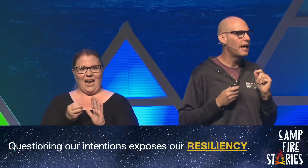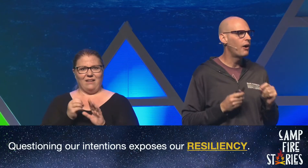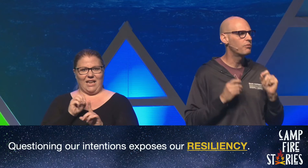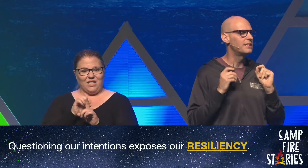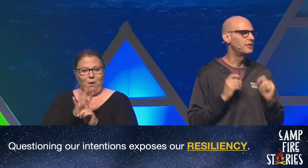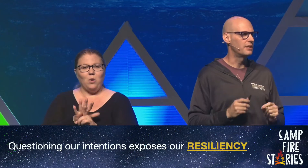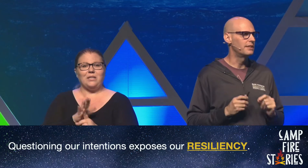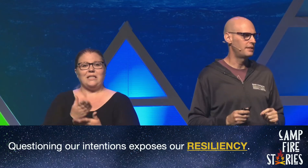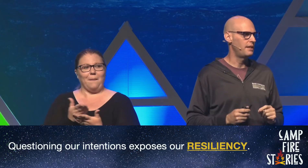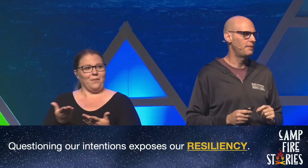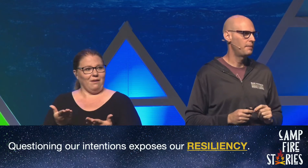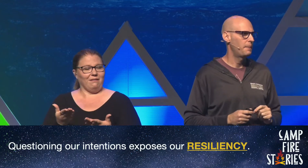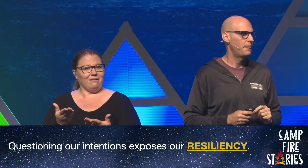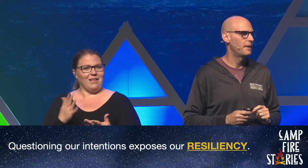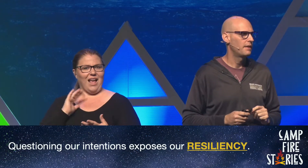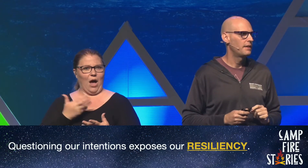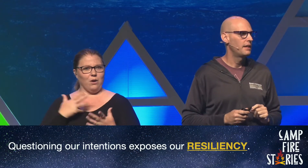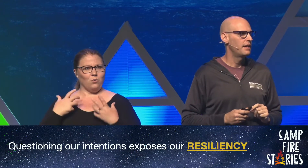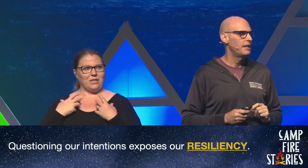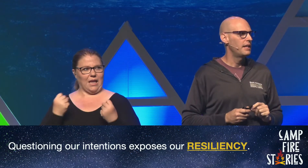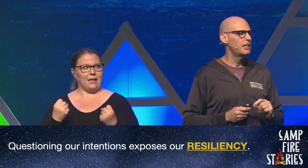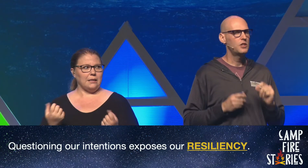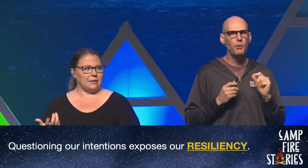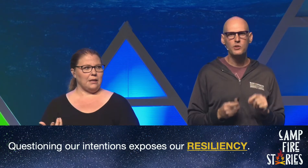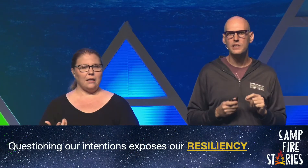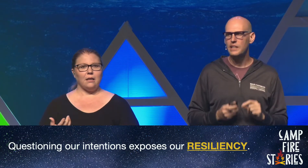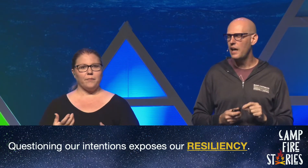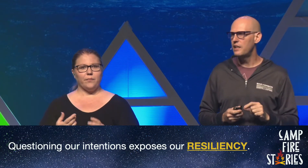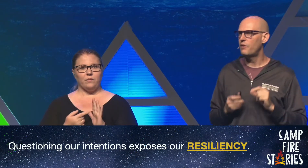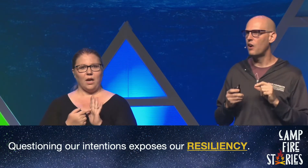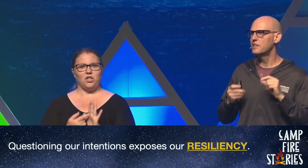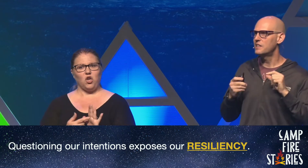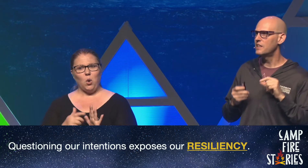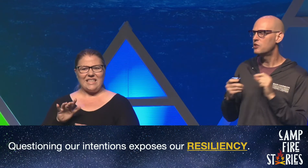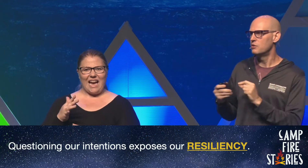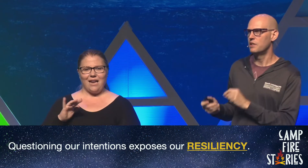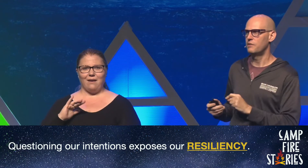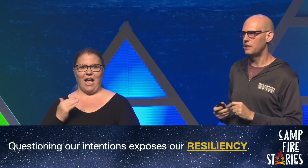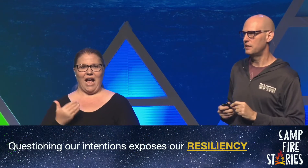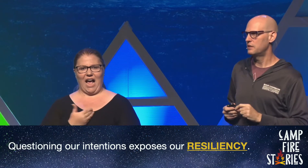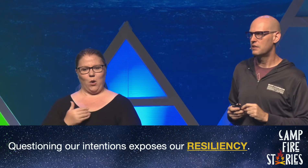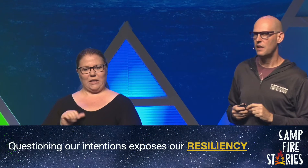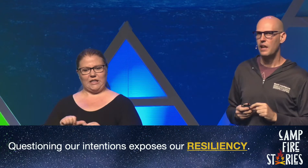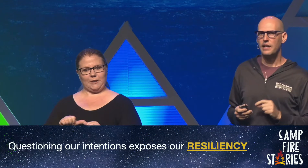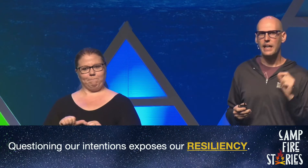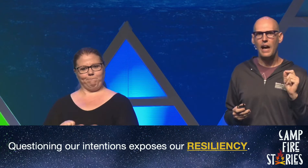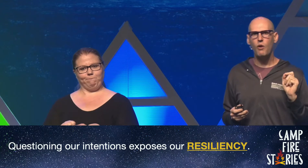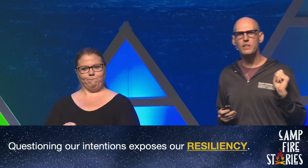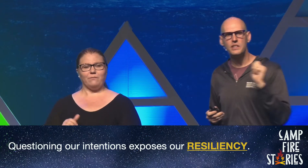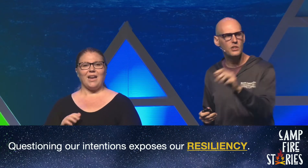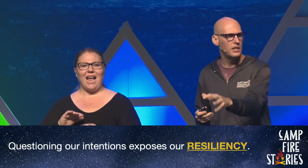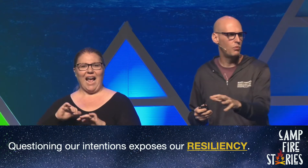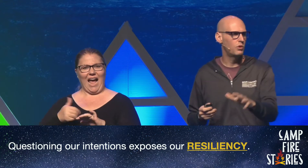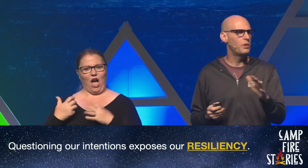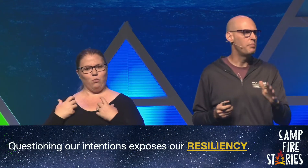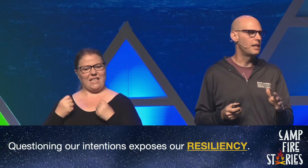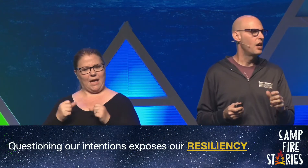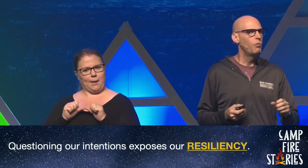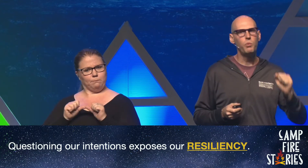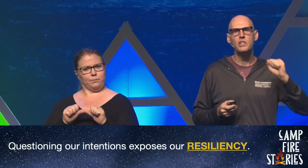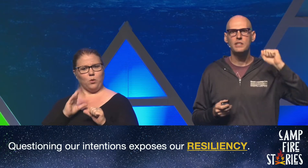exposes our resiliency. It exposes kind of our stick-to-itiveness. Like, how resilient will